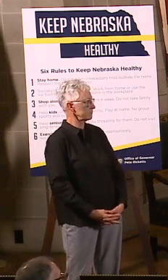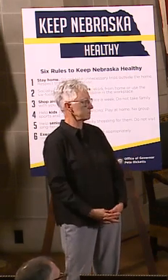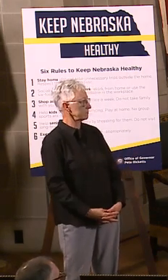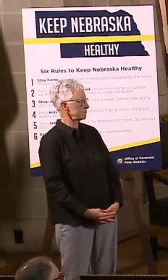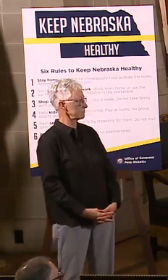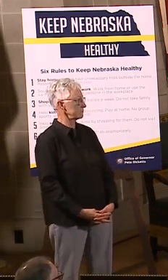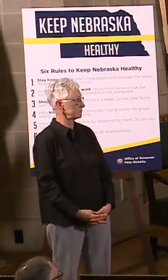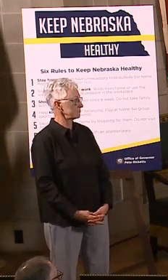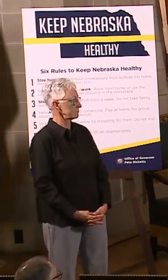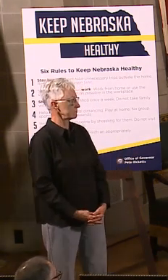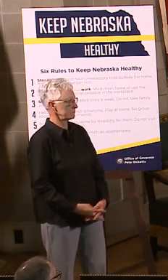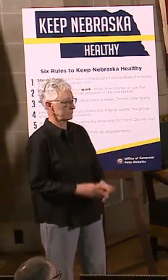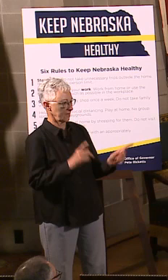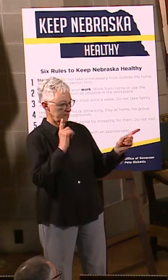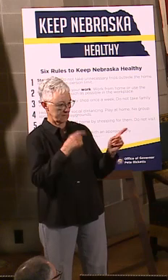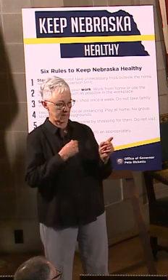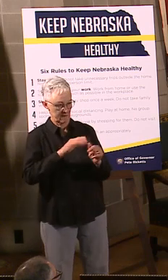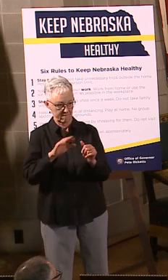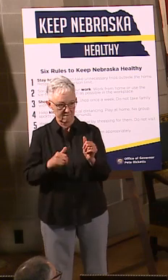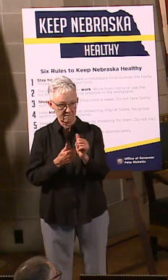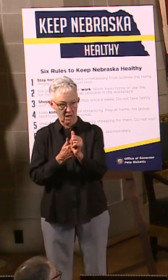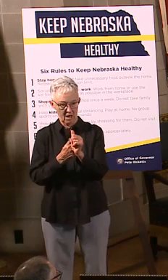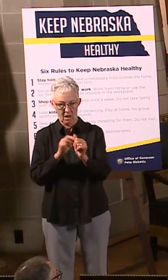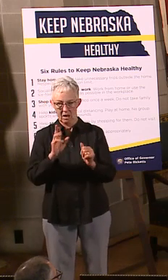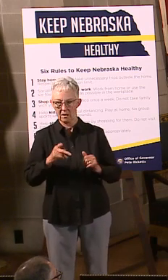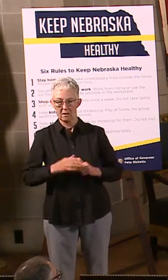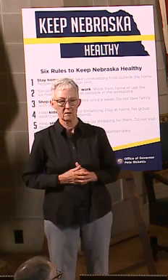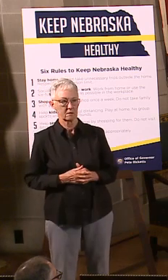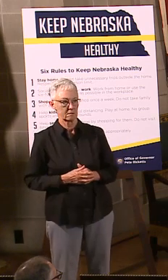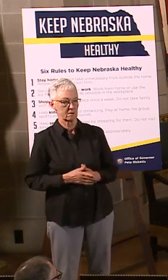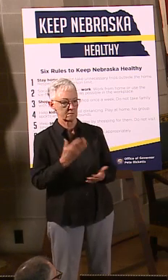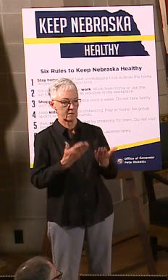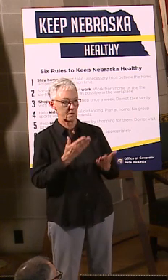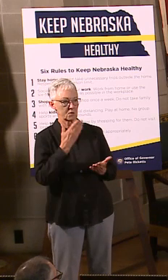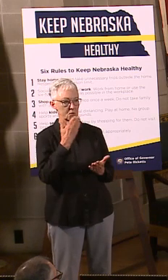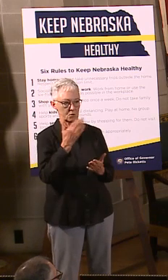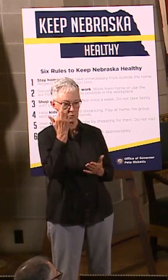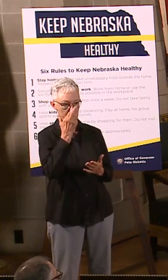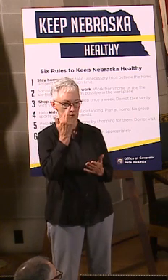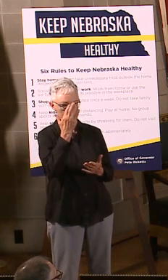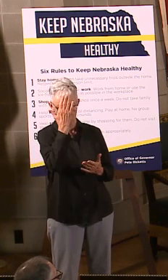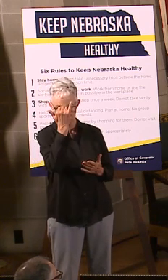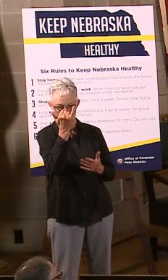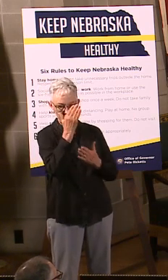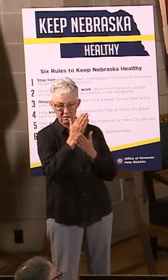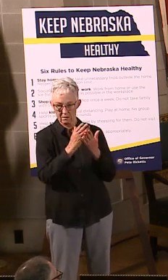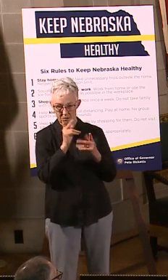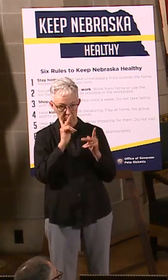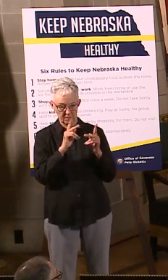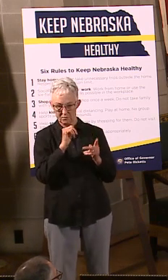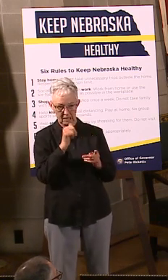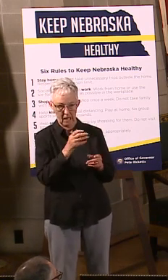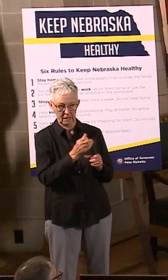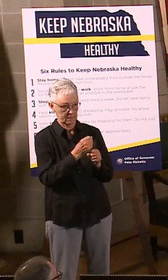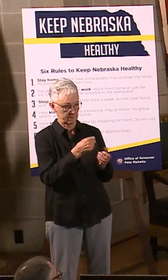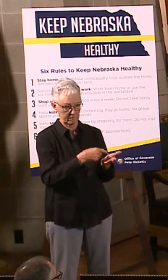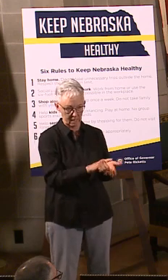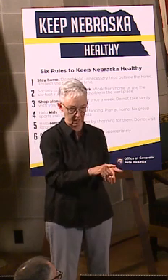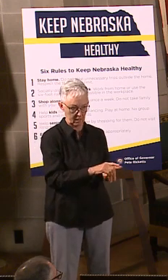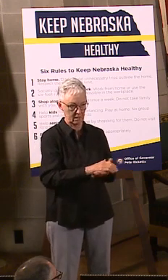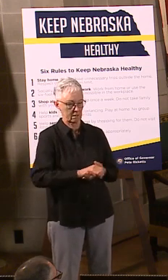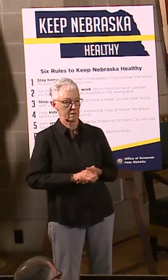Yeah, so I think if I could just follow up with that with Rob one thing. There may be good reasons why some people are not getting paid their claims if there's, as John was pointing out,